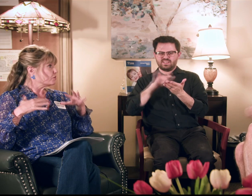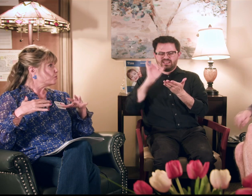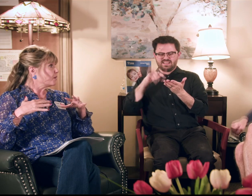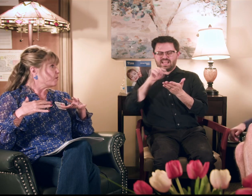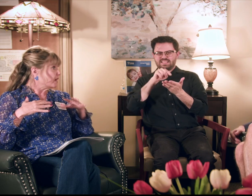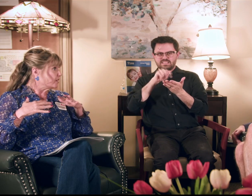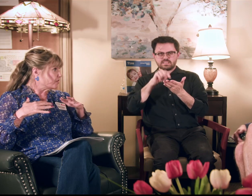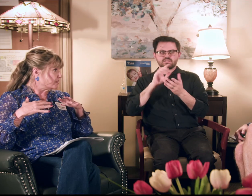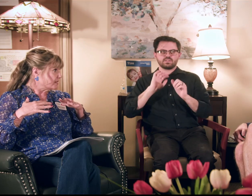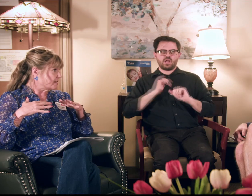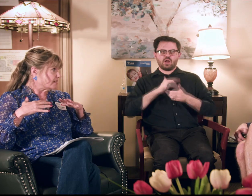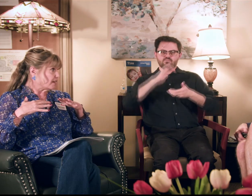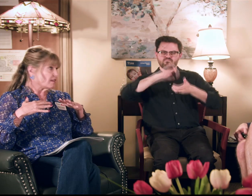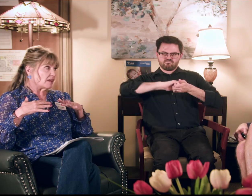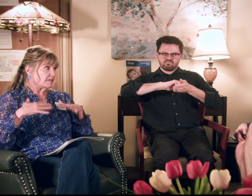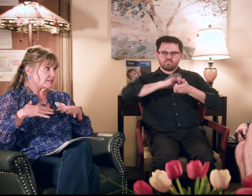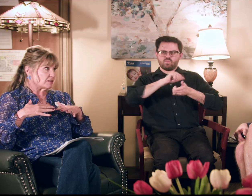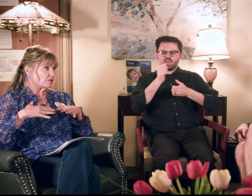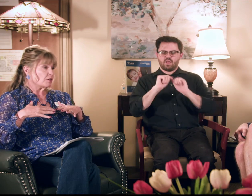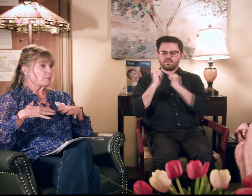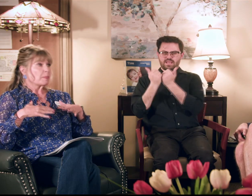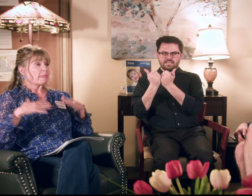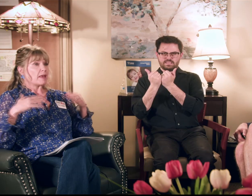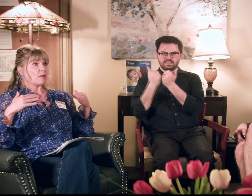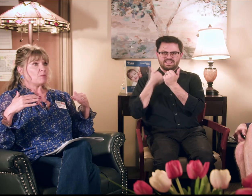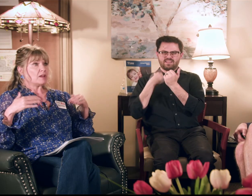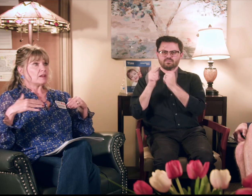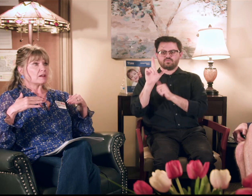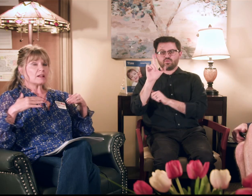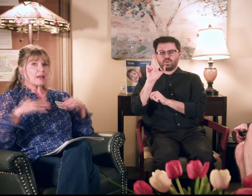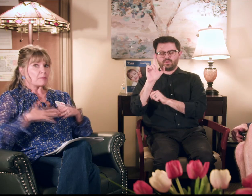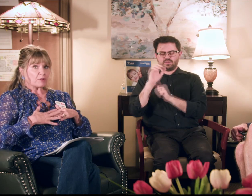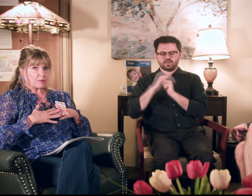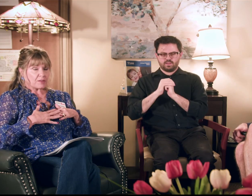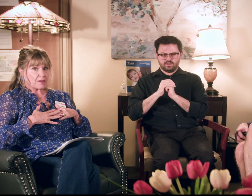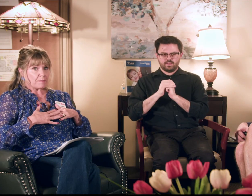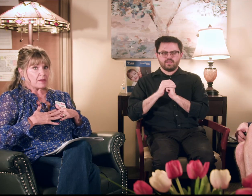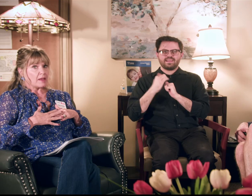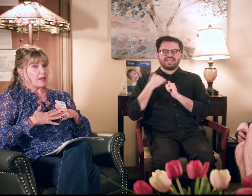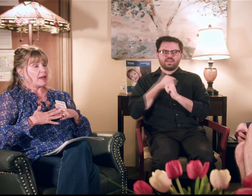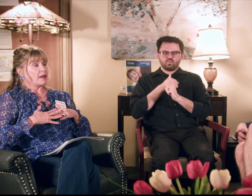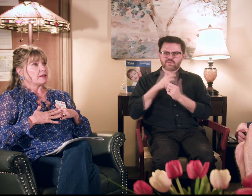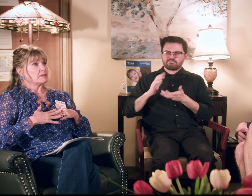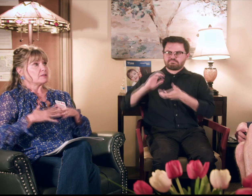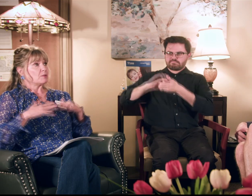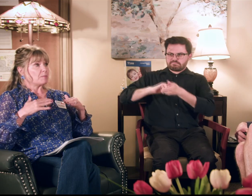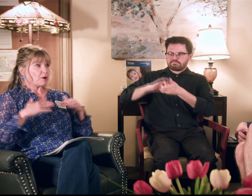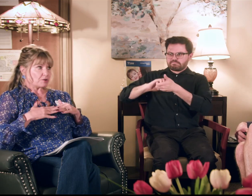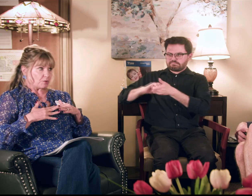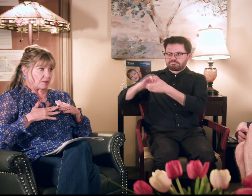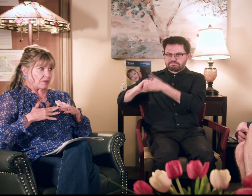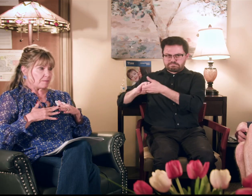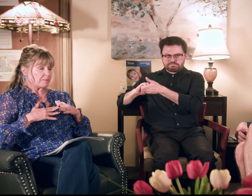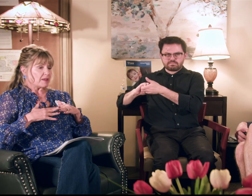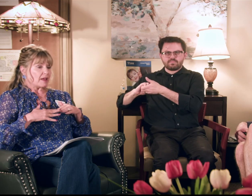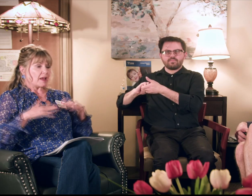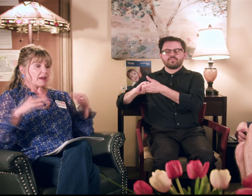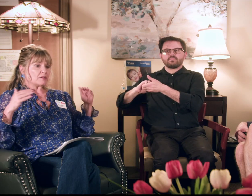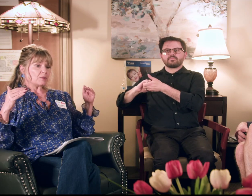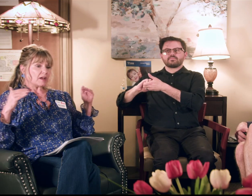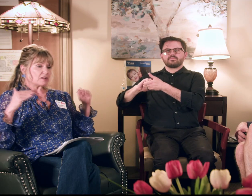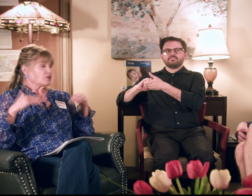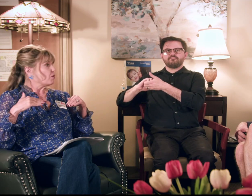agencies. There's 21 agencies in the Life Center, and we collaborate with them, and we partner with